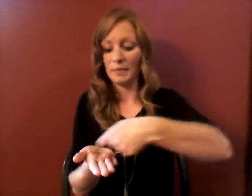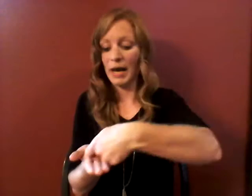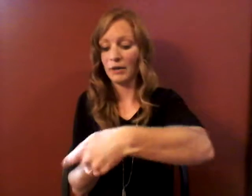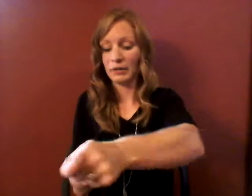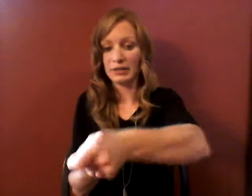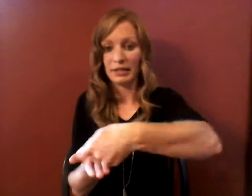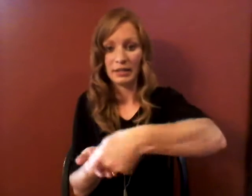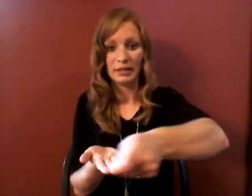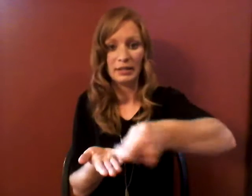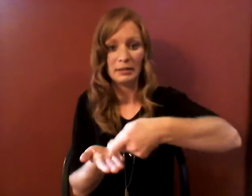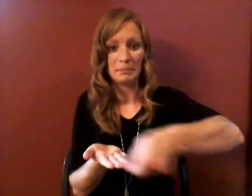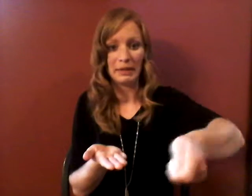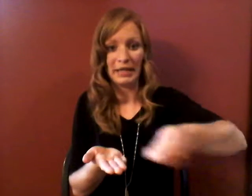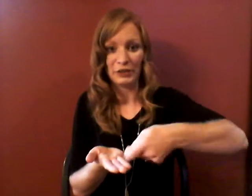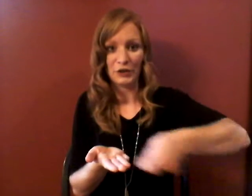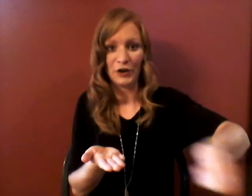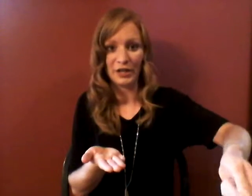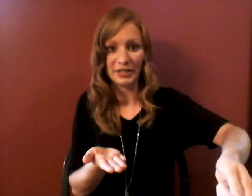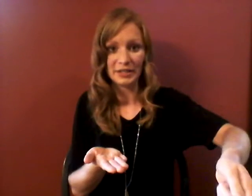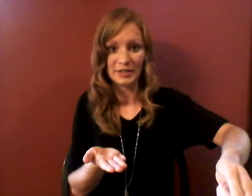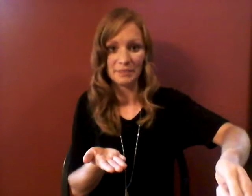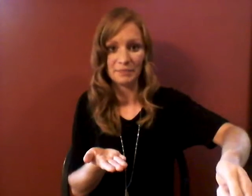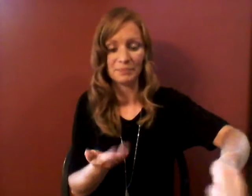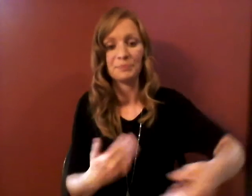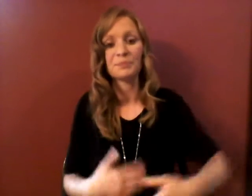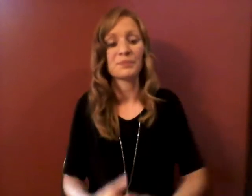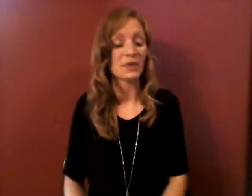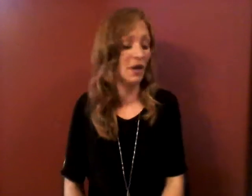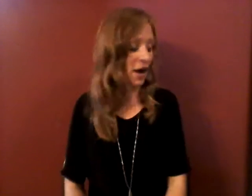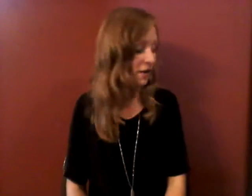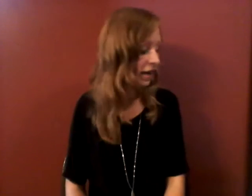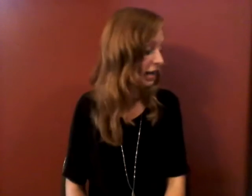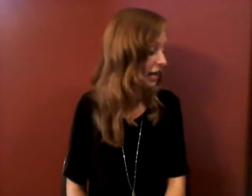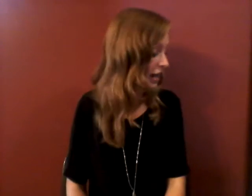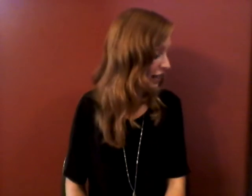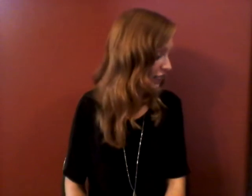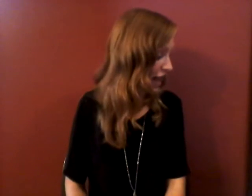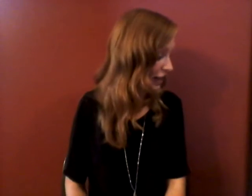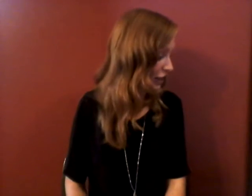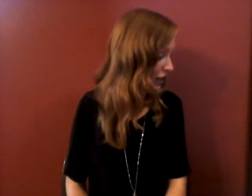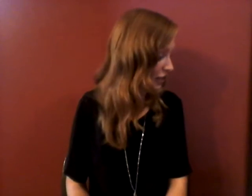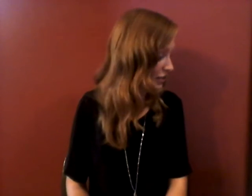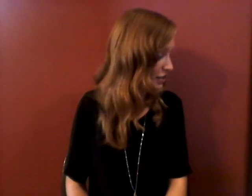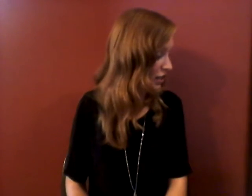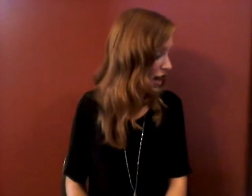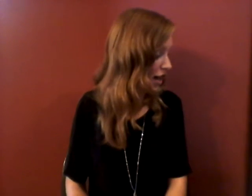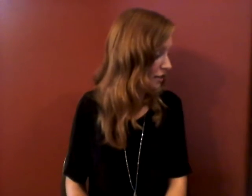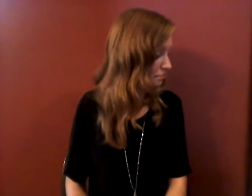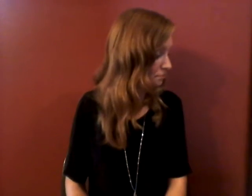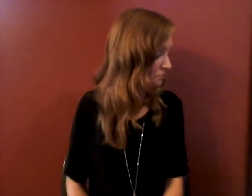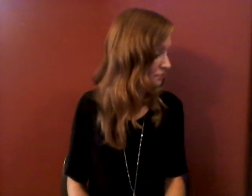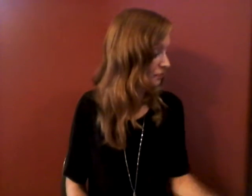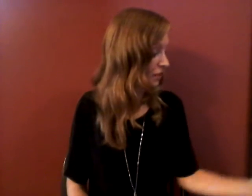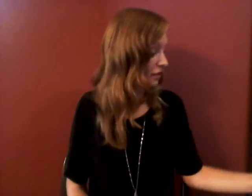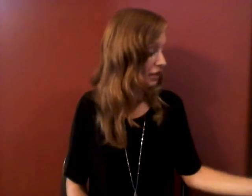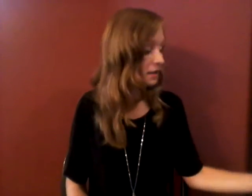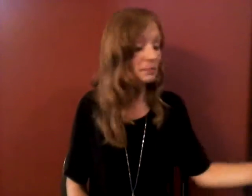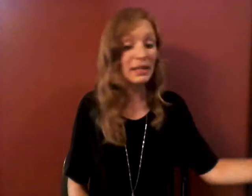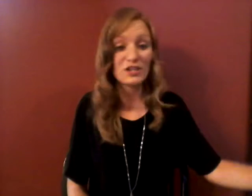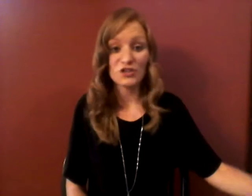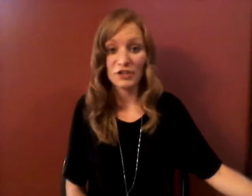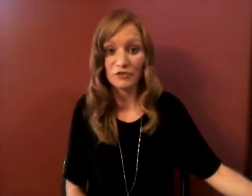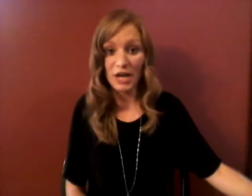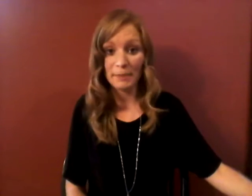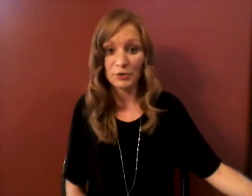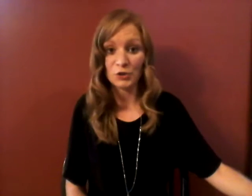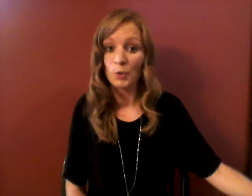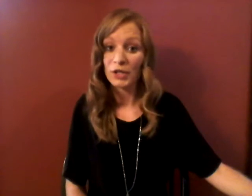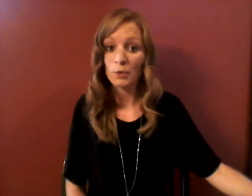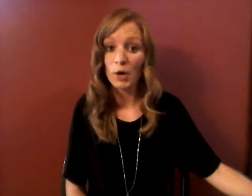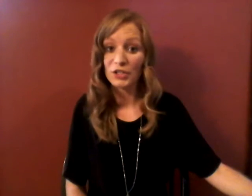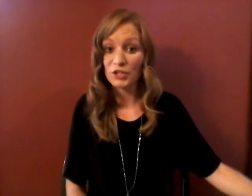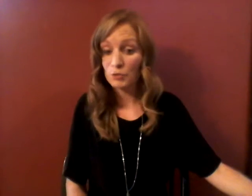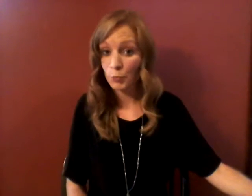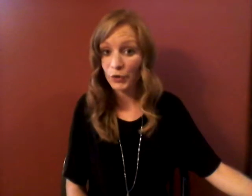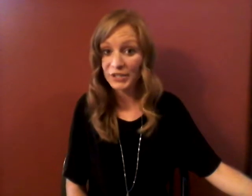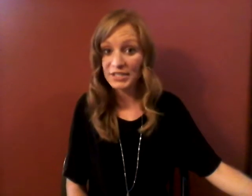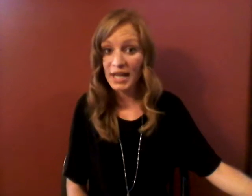out. Playing cards. All right, that is the completion of Chapter 21, Sports